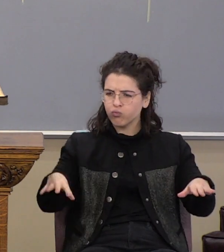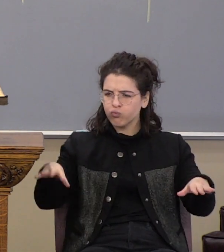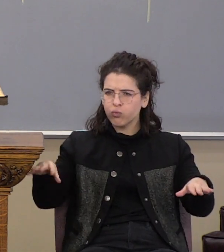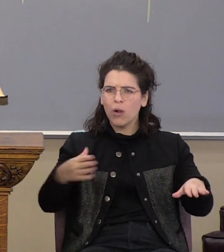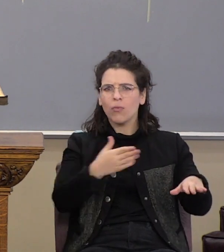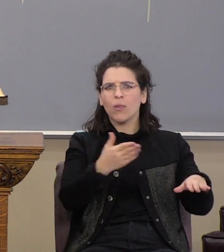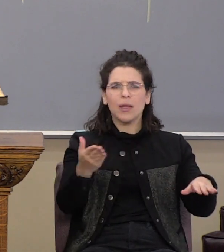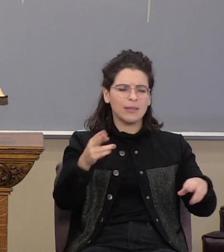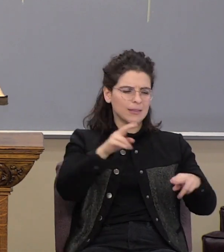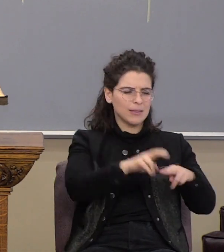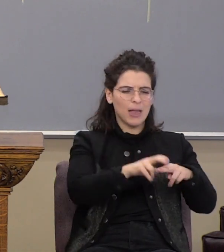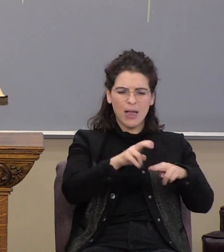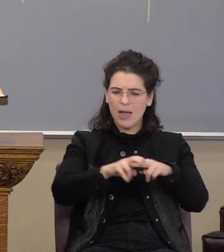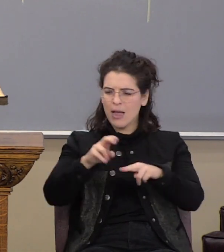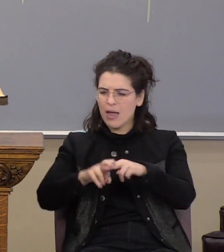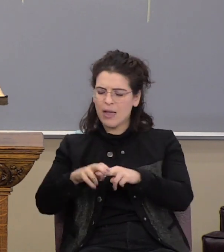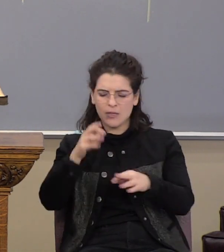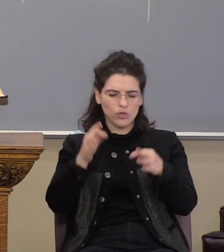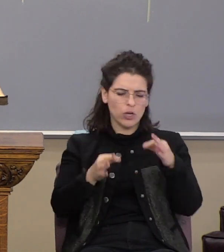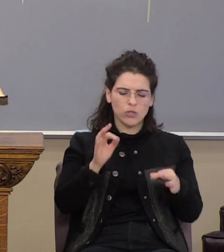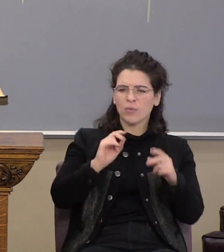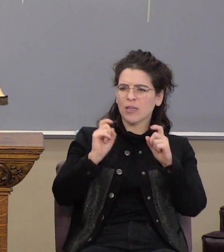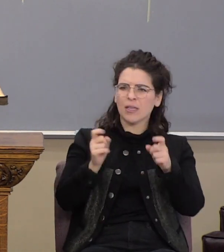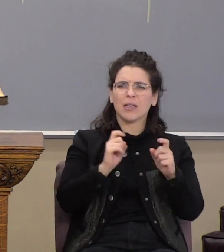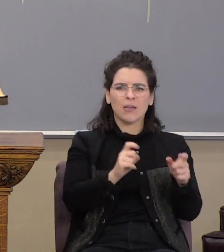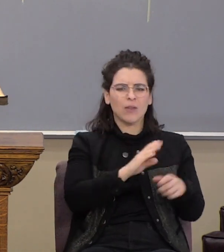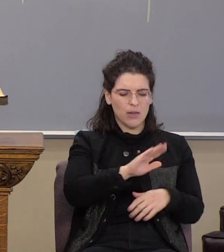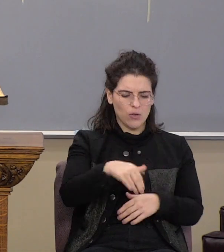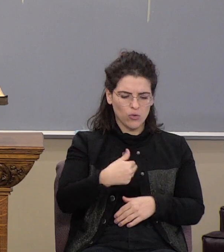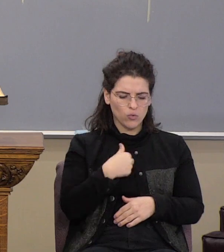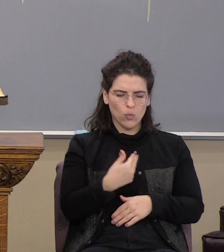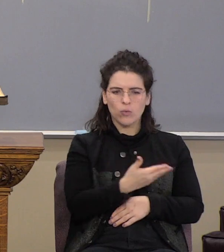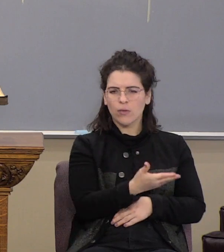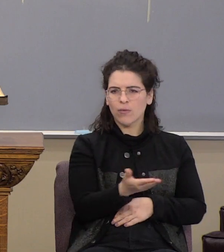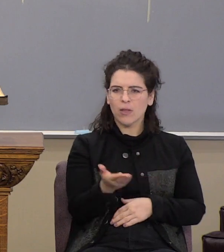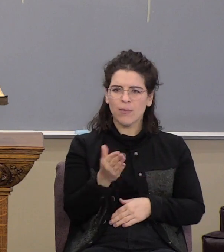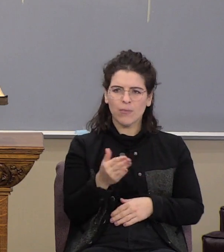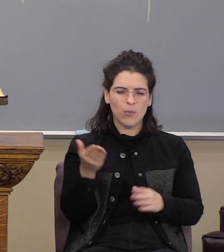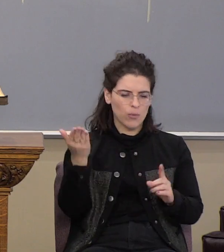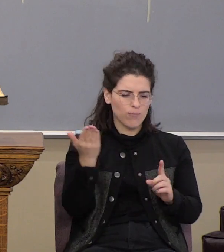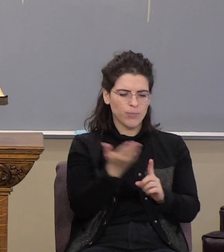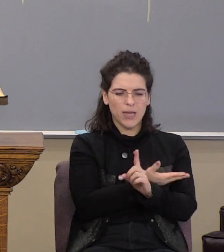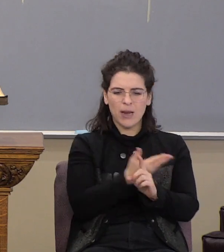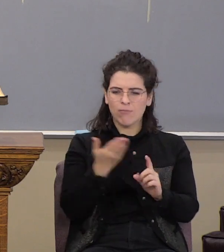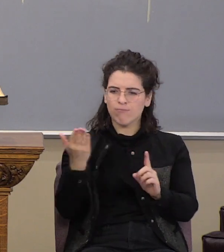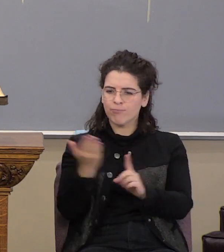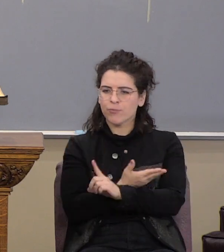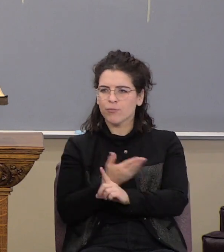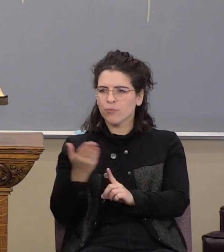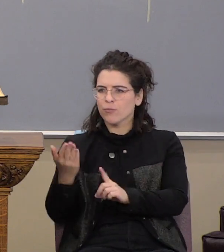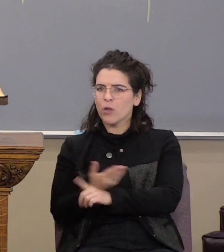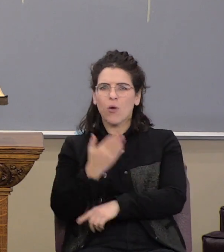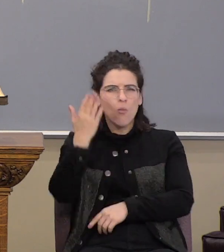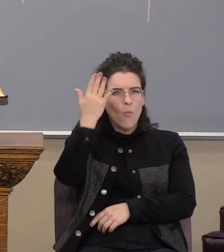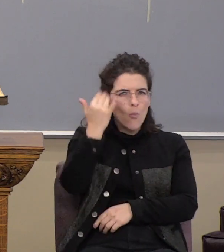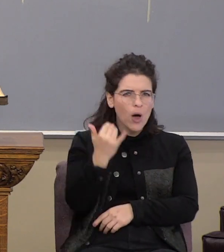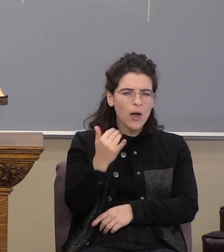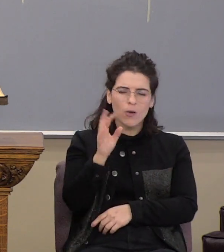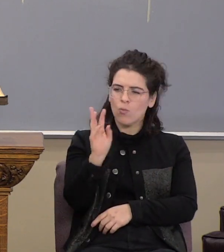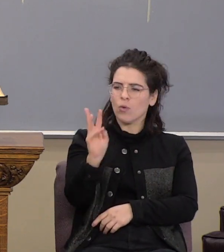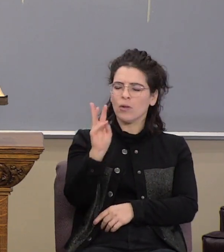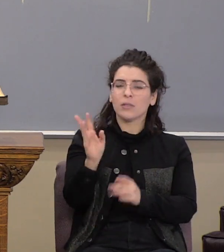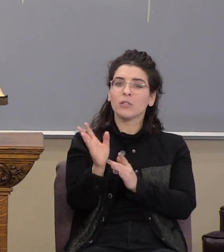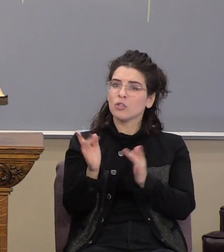and judgment was given unto them. And I saw the souls of them that were beheaded for the witness of Jesus and for the word of